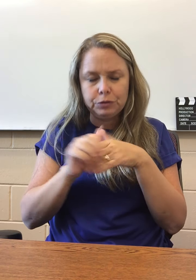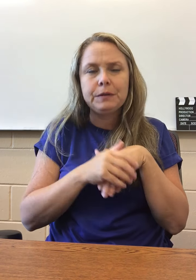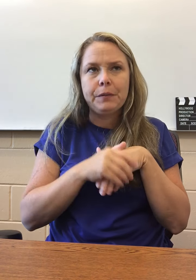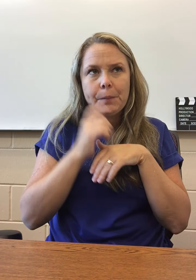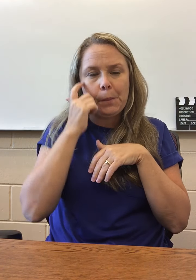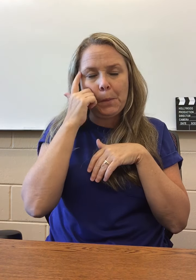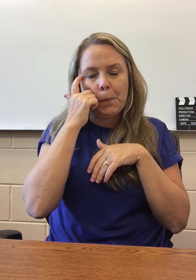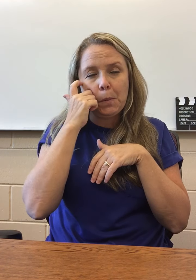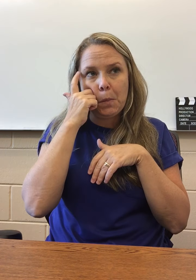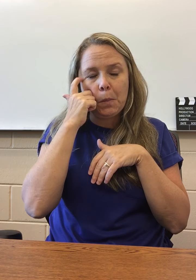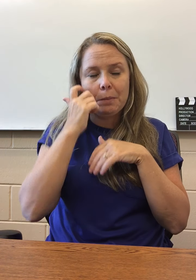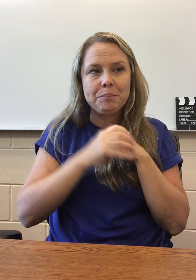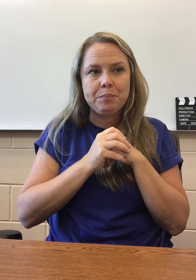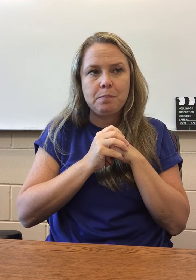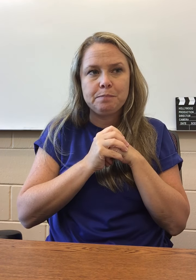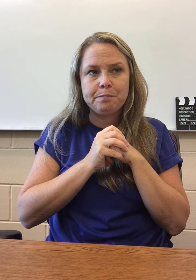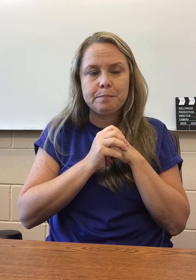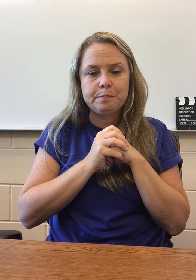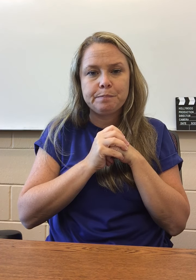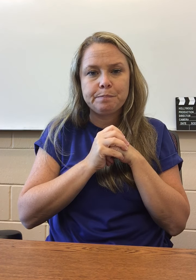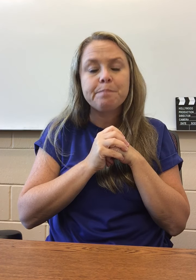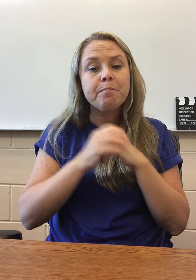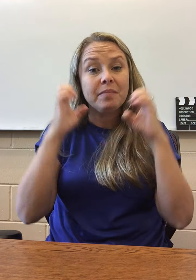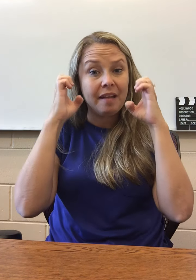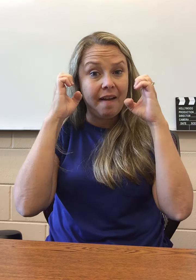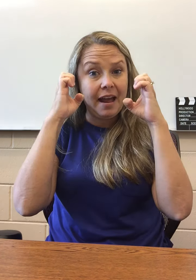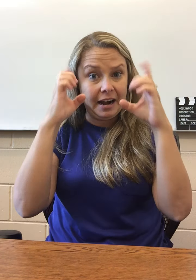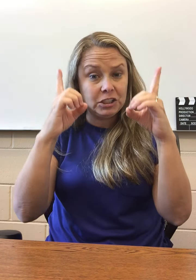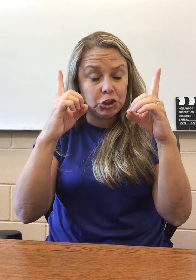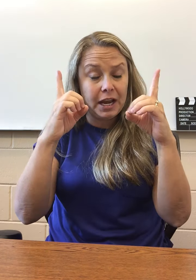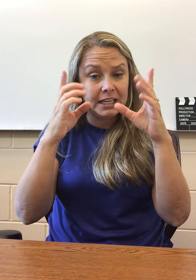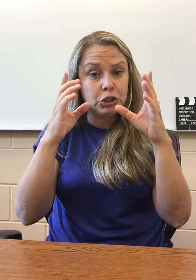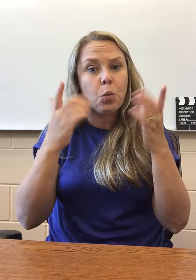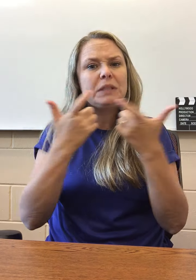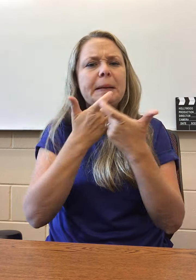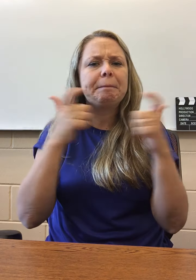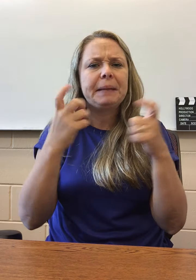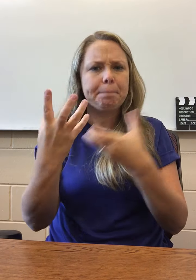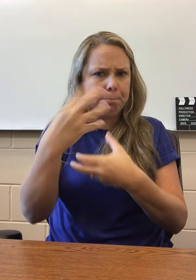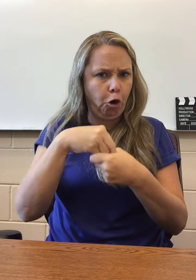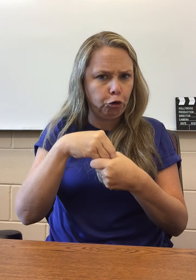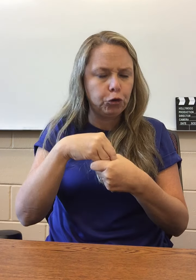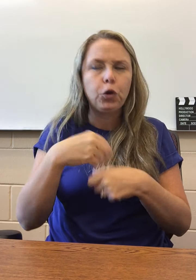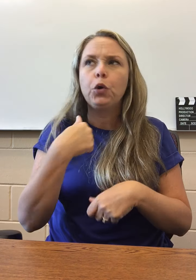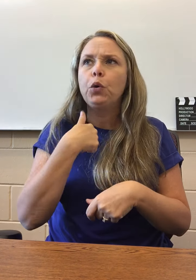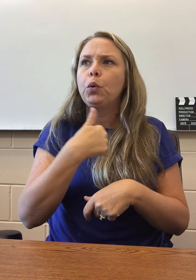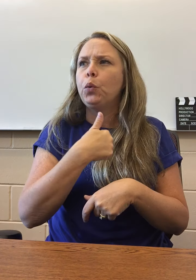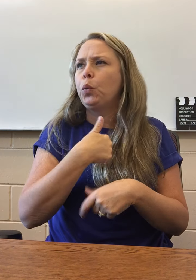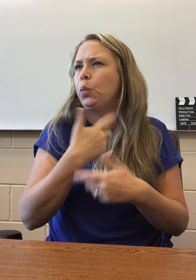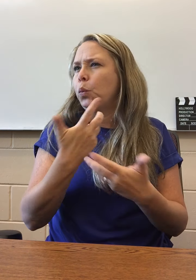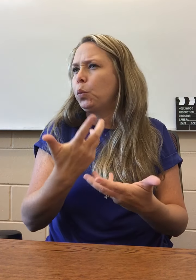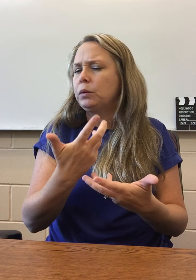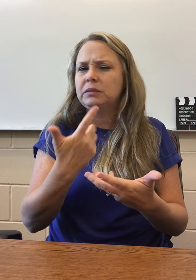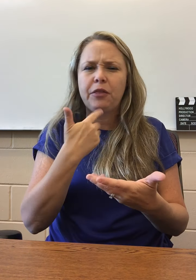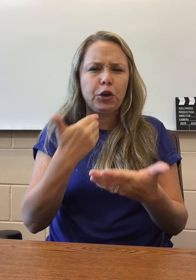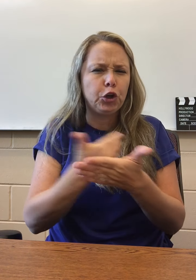so education was a big part of this um we ended up with like i said the new base of forty